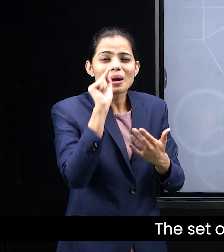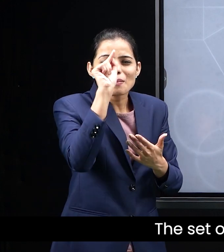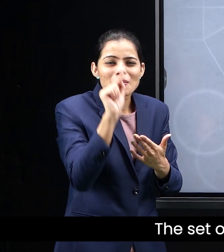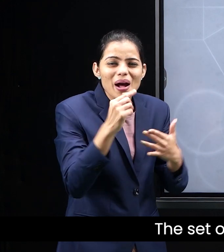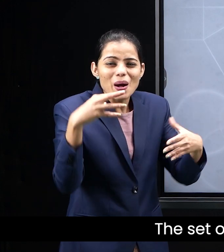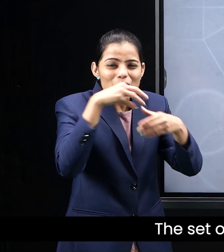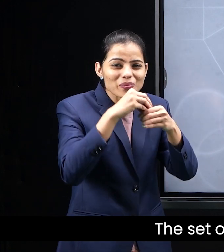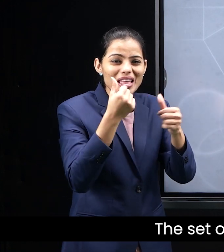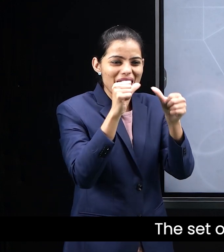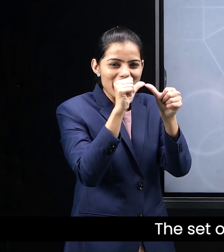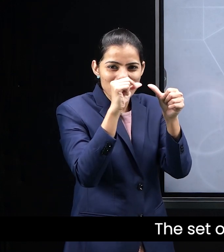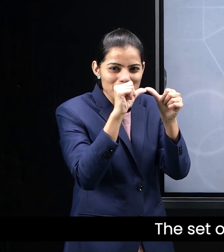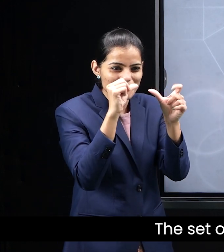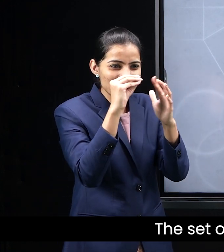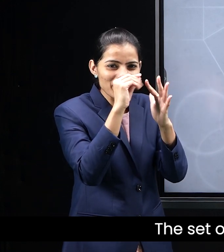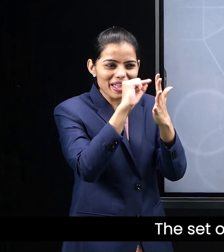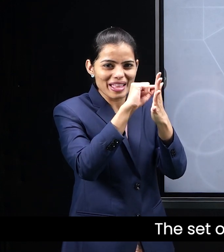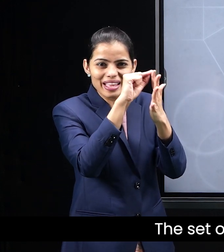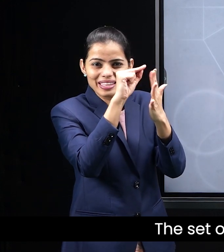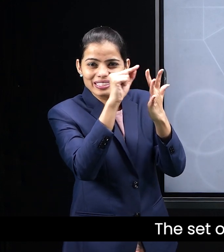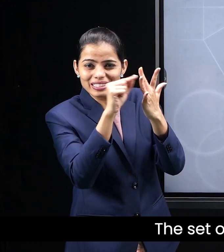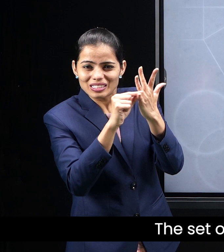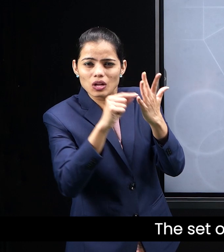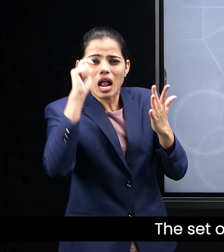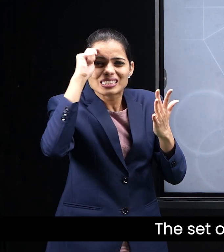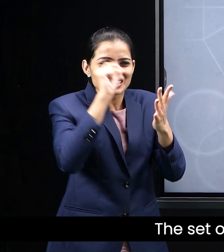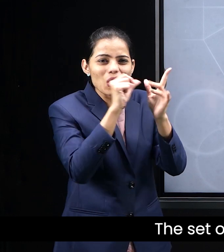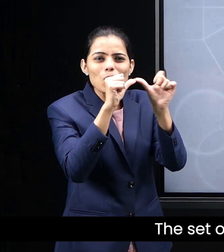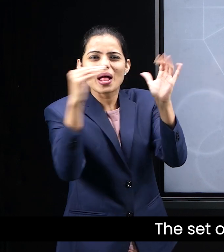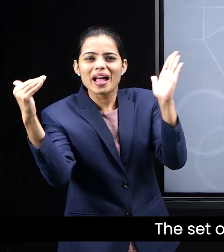set of all vowels in English alphabets,